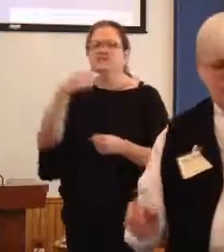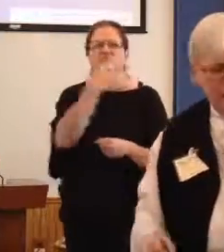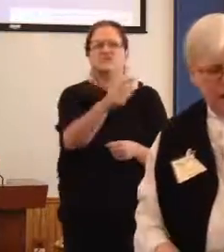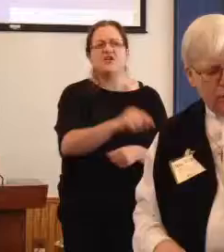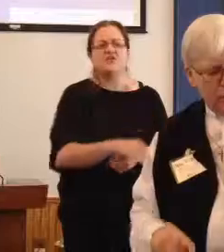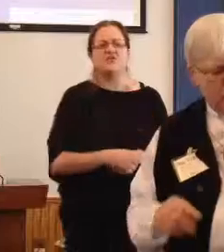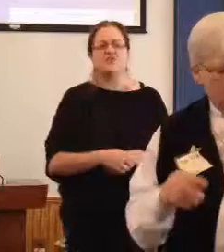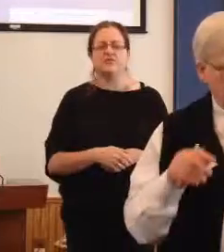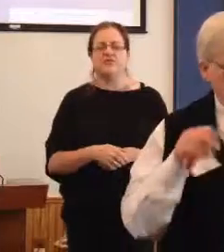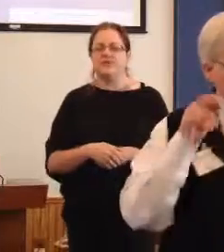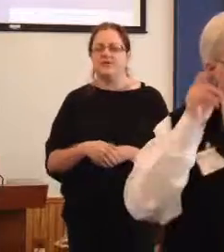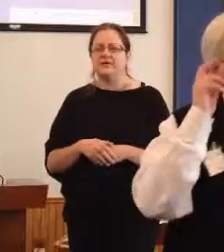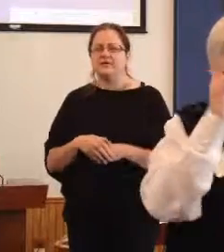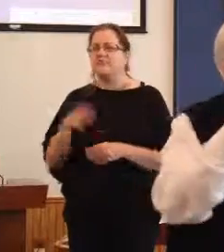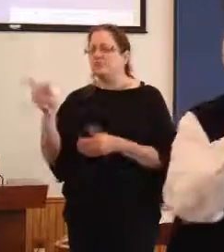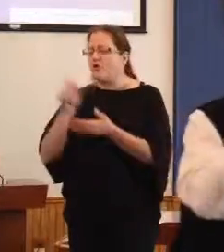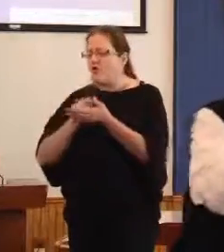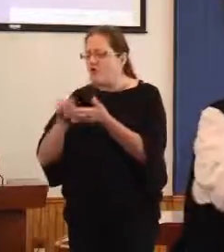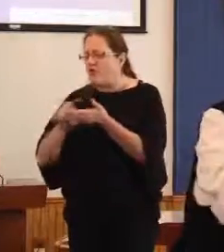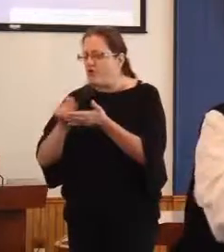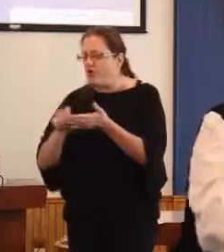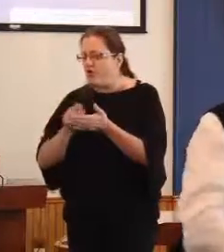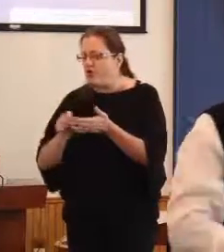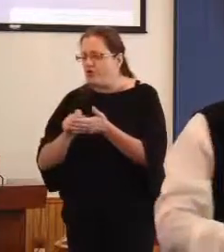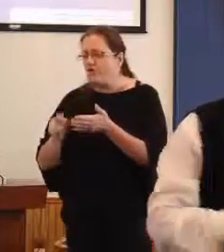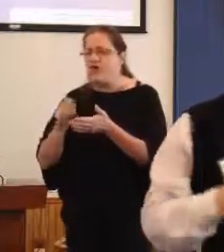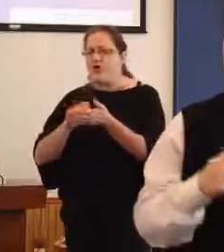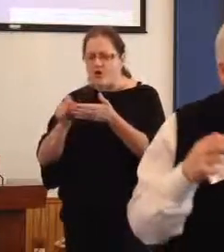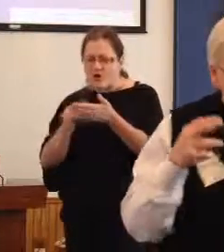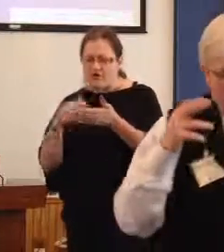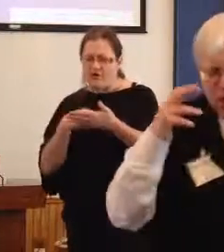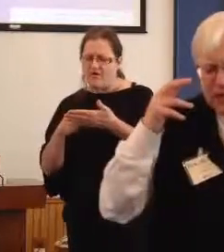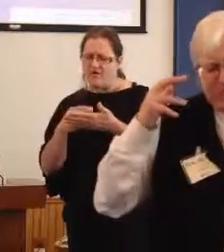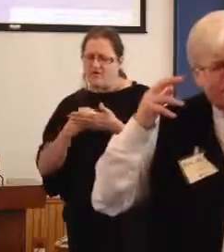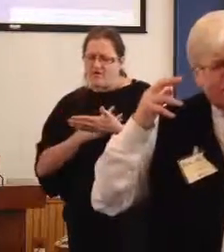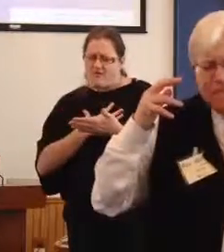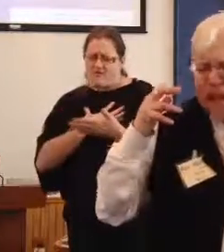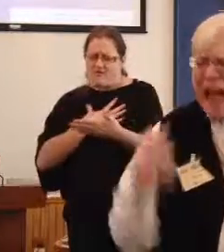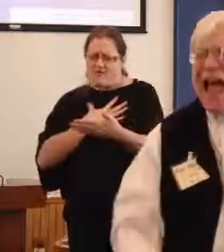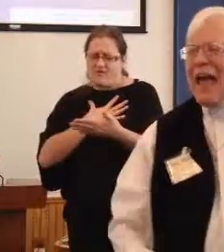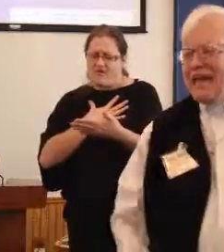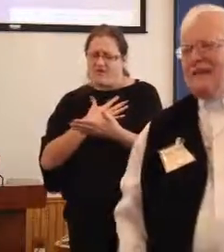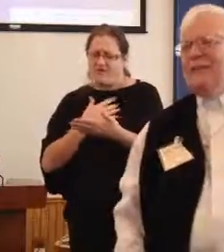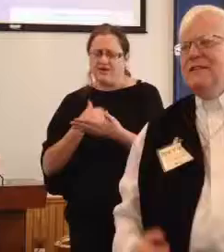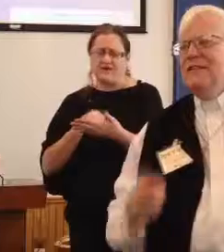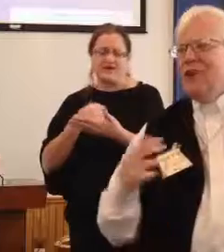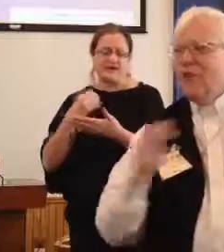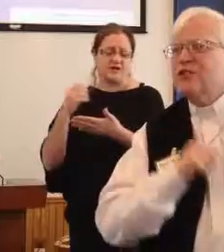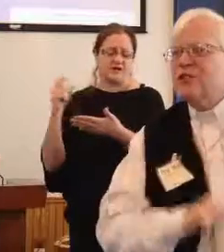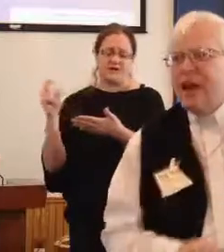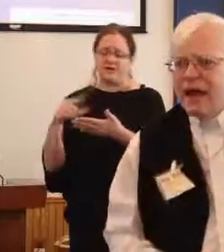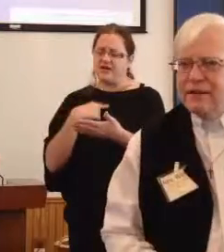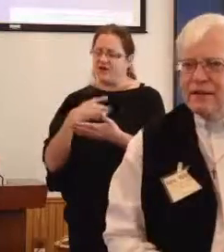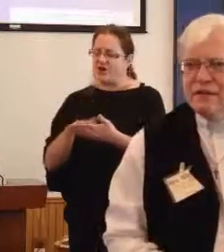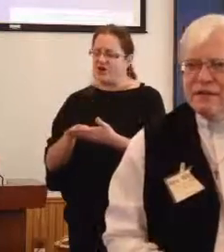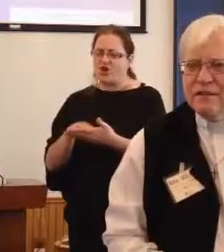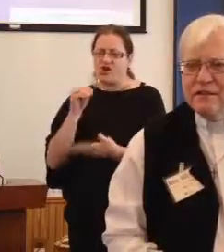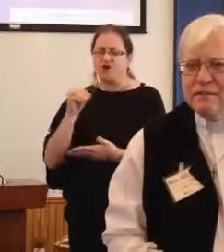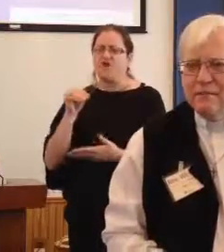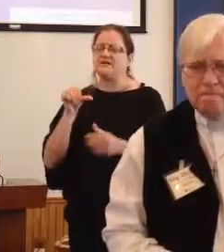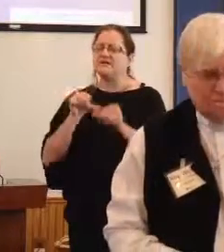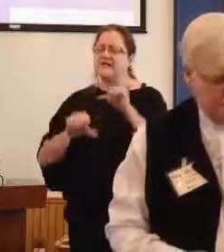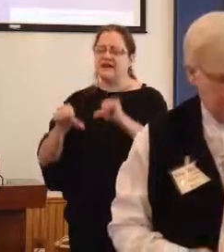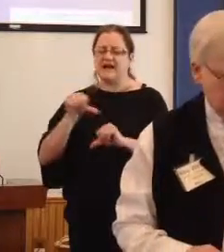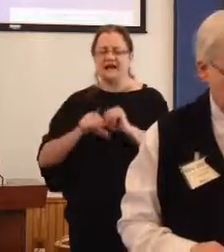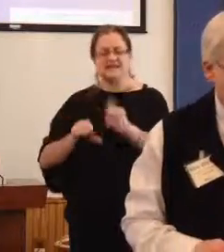who inspired your imagination so that you just had to learn science?